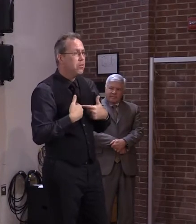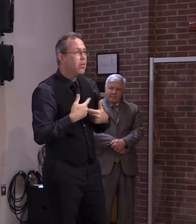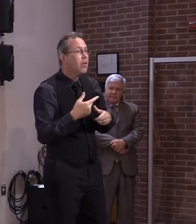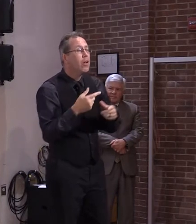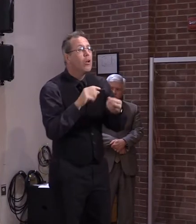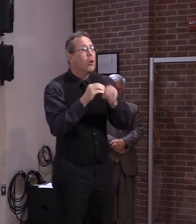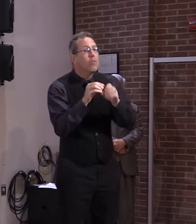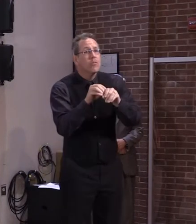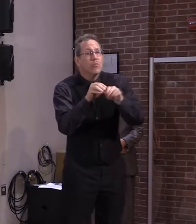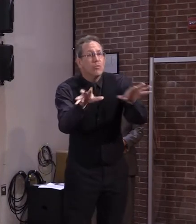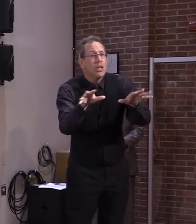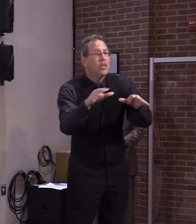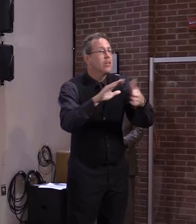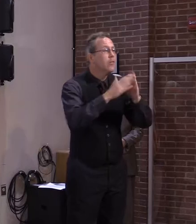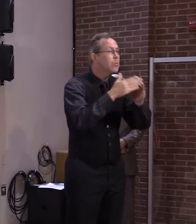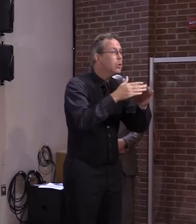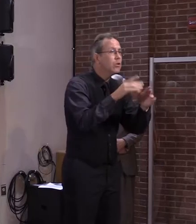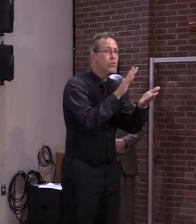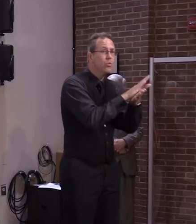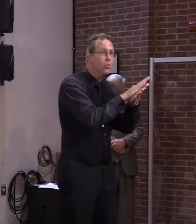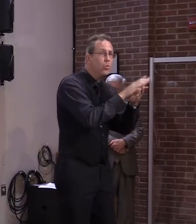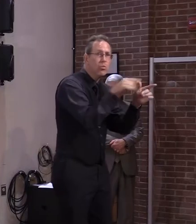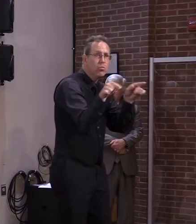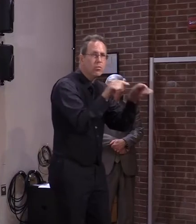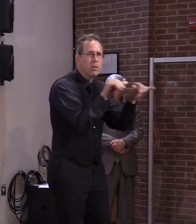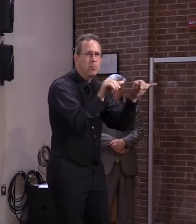in the communities as well.